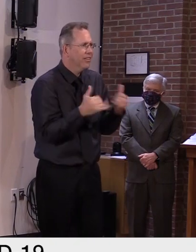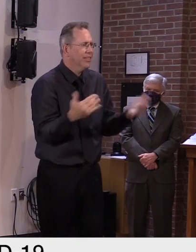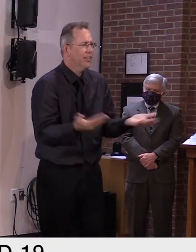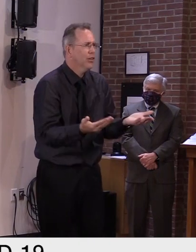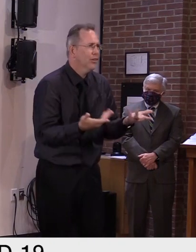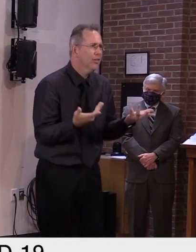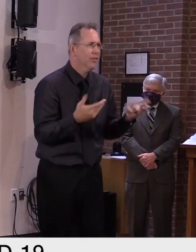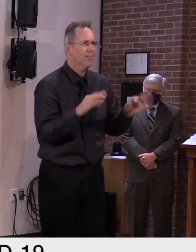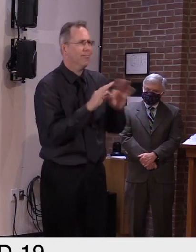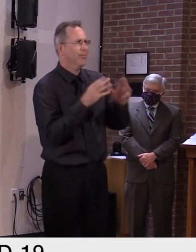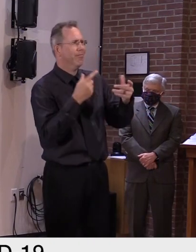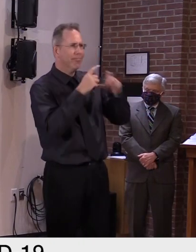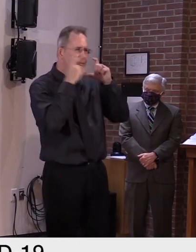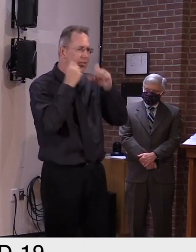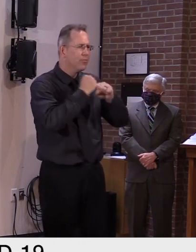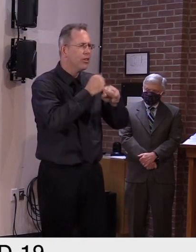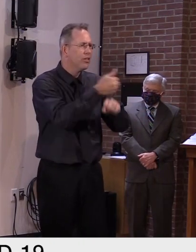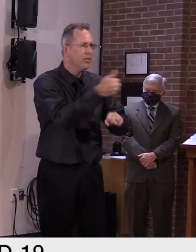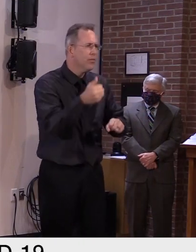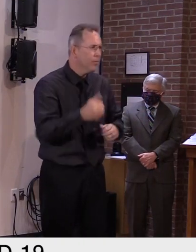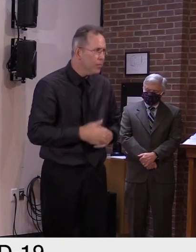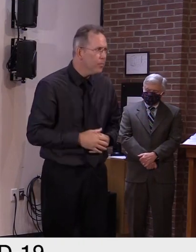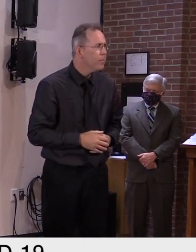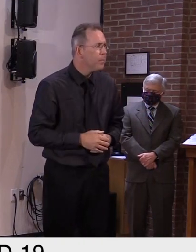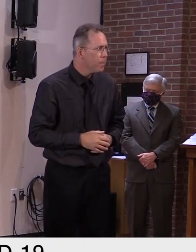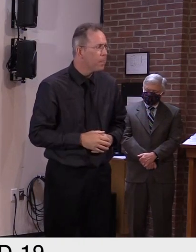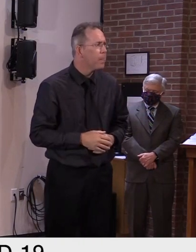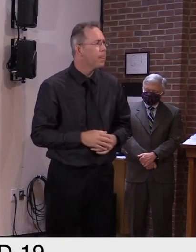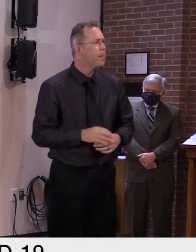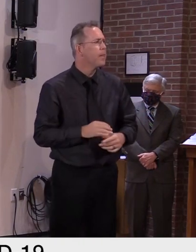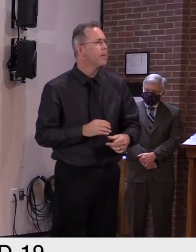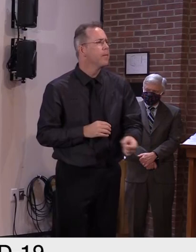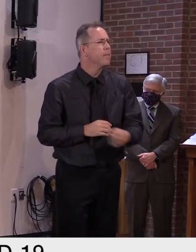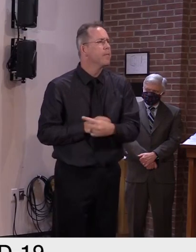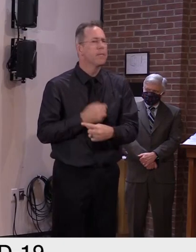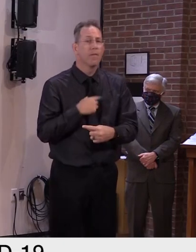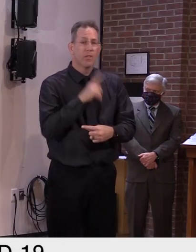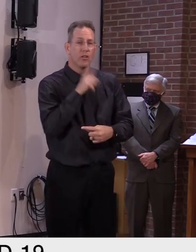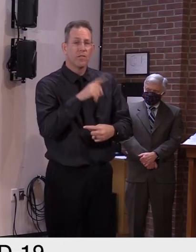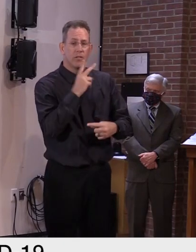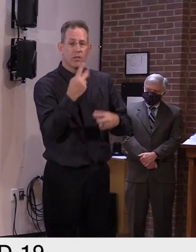Erin, I think we have an answer to your first question as well. Oh, yeah,